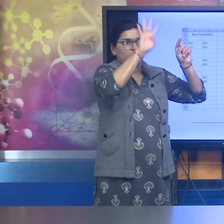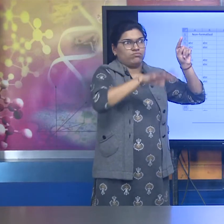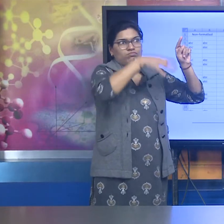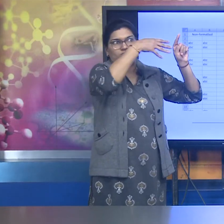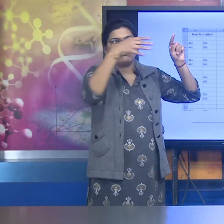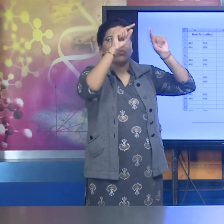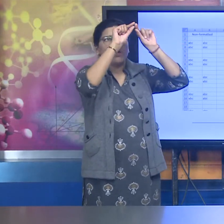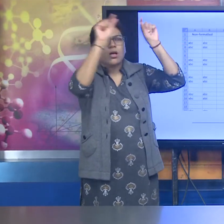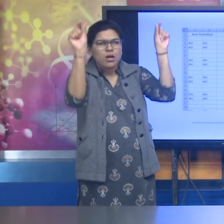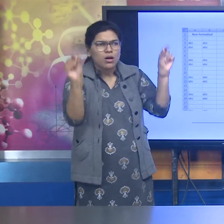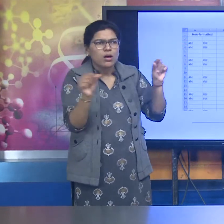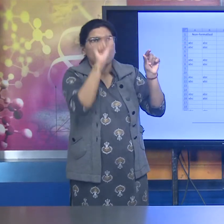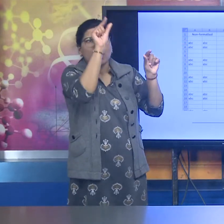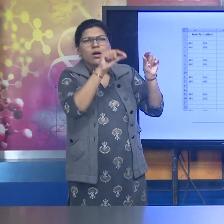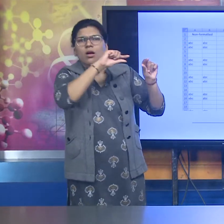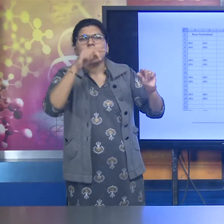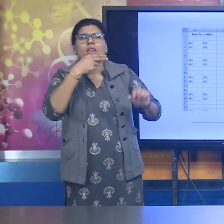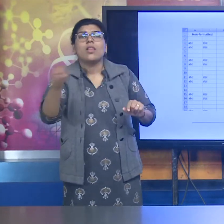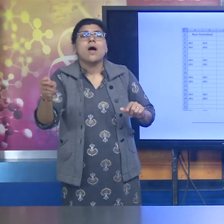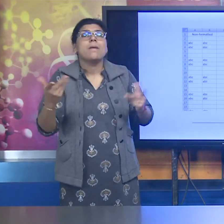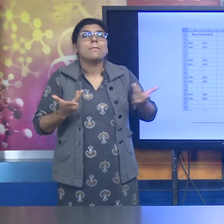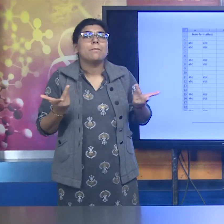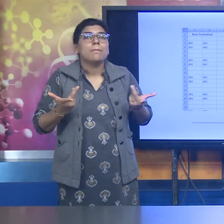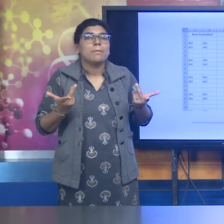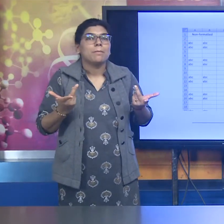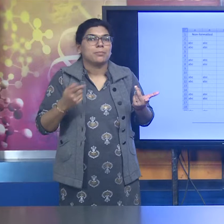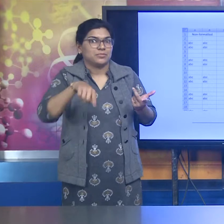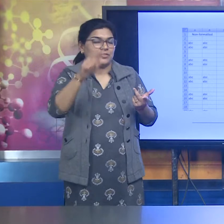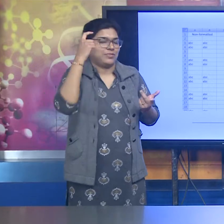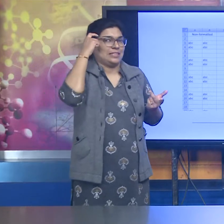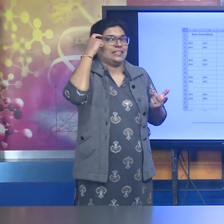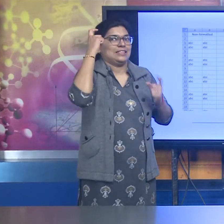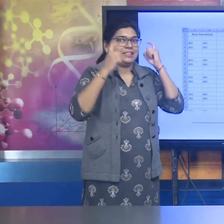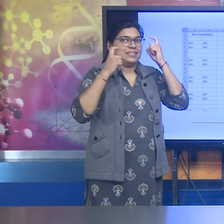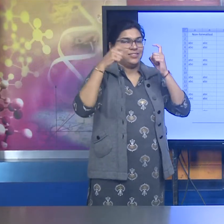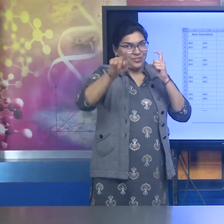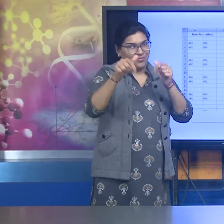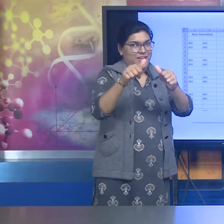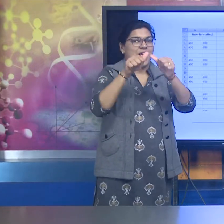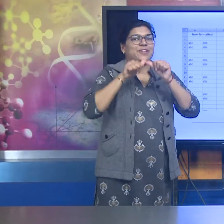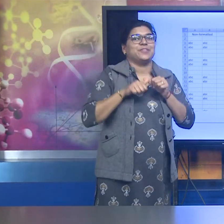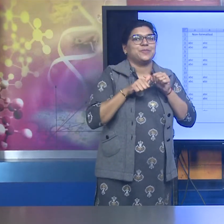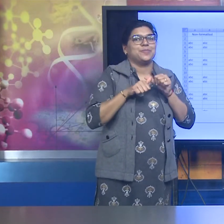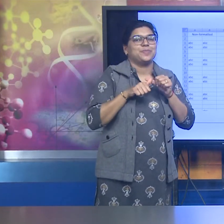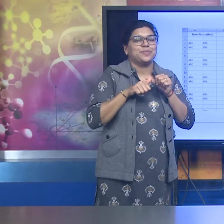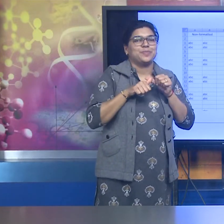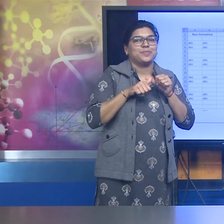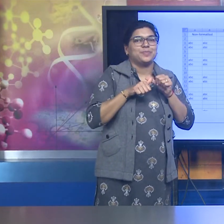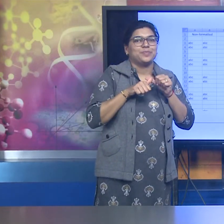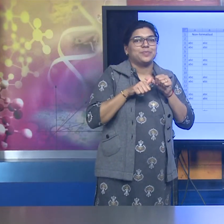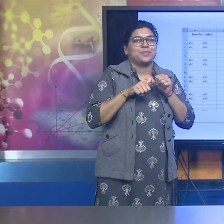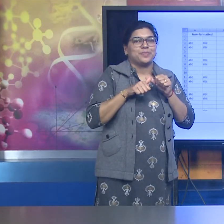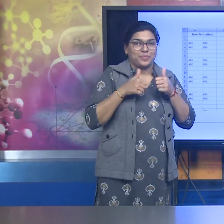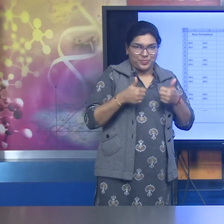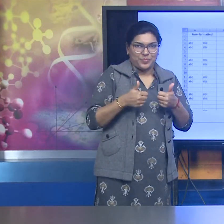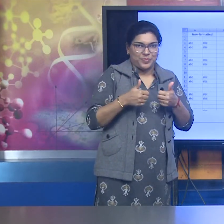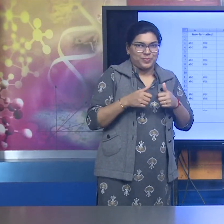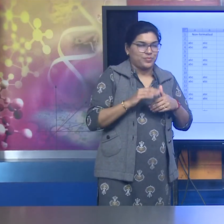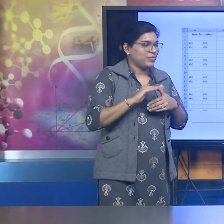in which you have seen different columns and borders? Please write the name in that